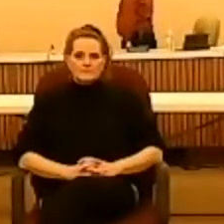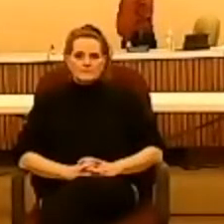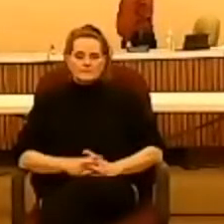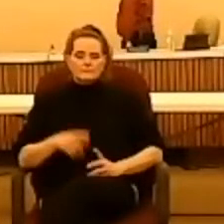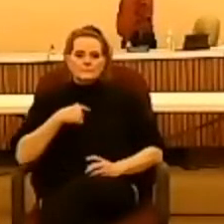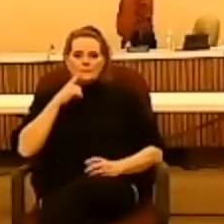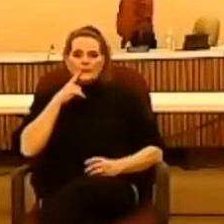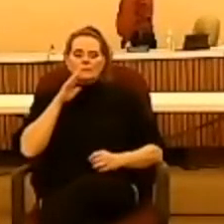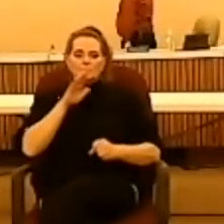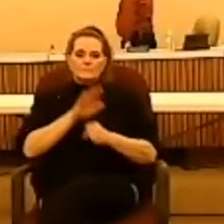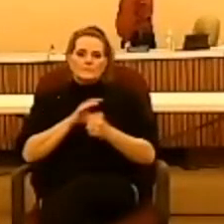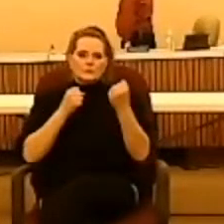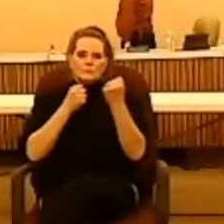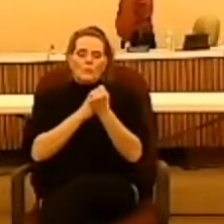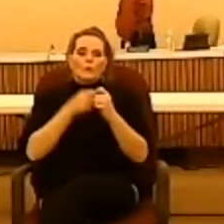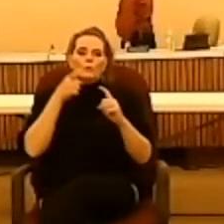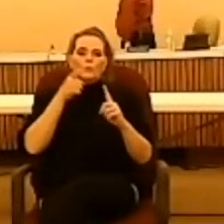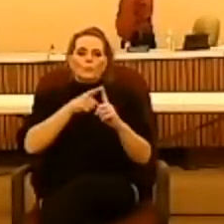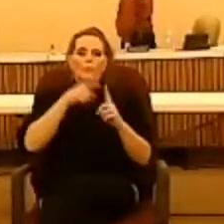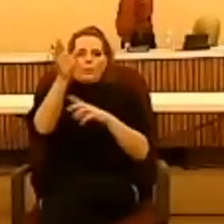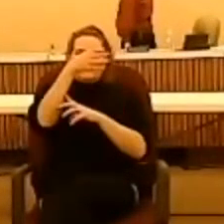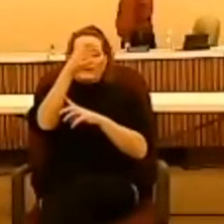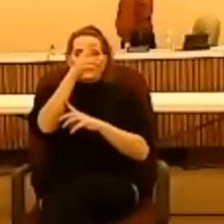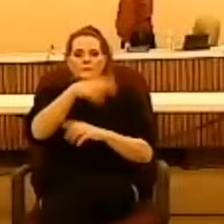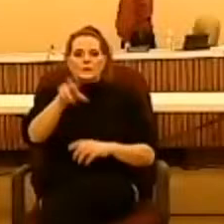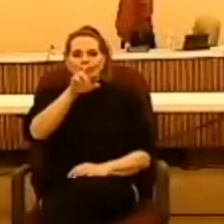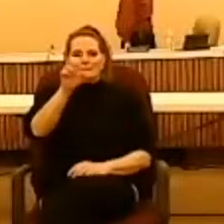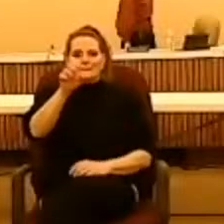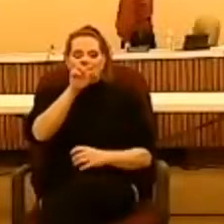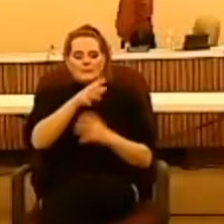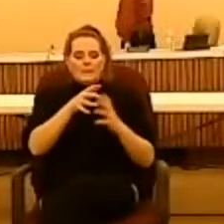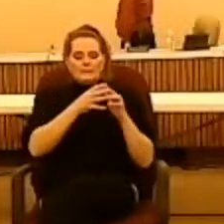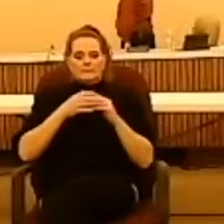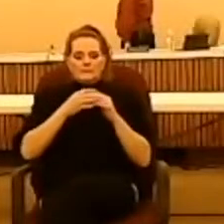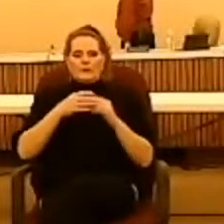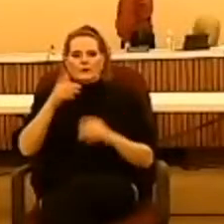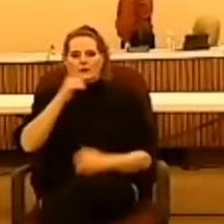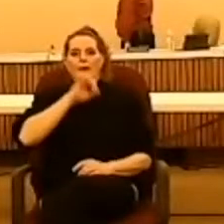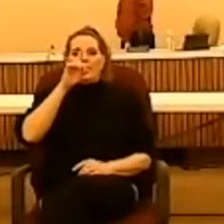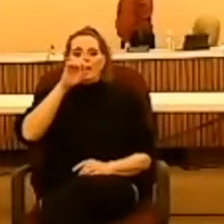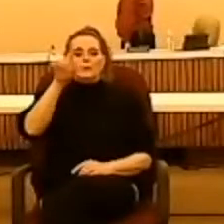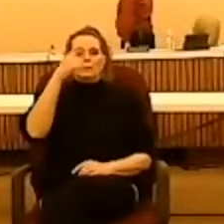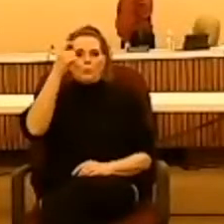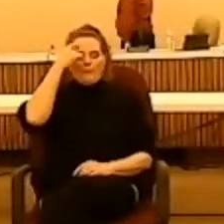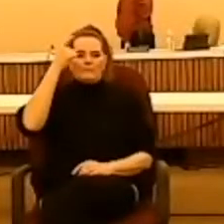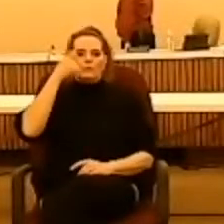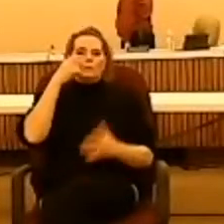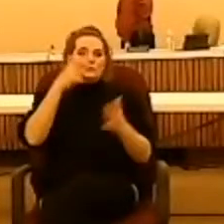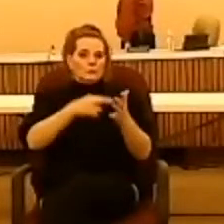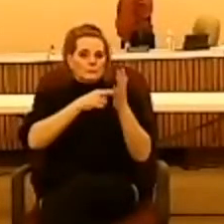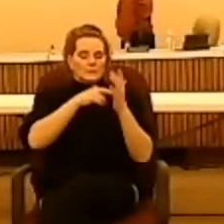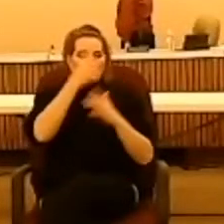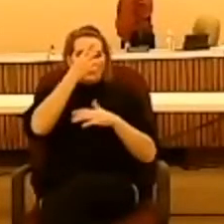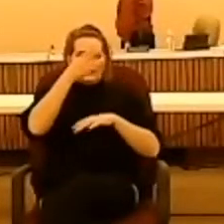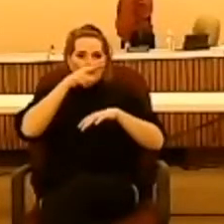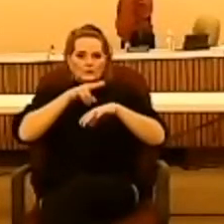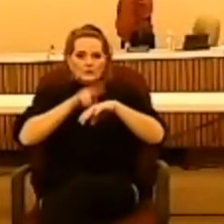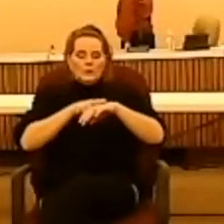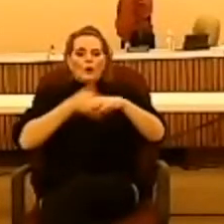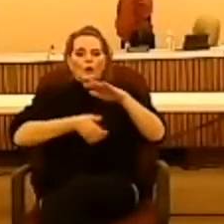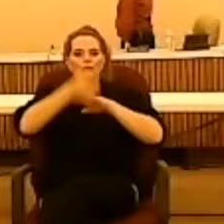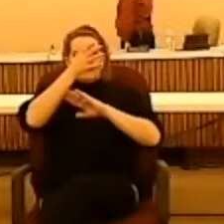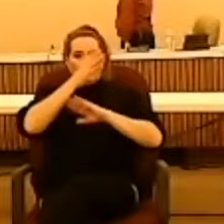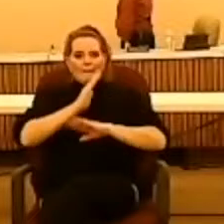I pledge allegiance to the flag of the United States of America and to the republic for which it stands, one